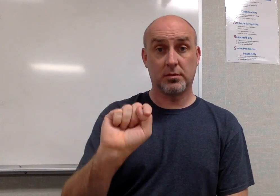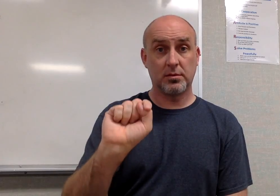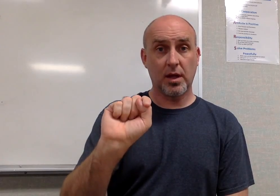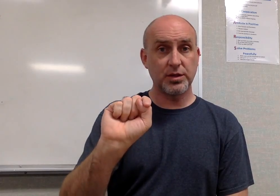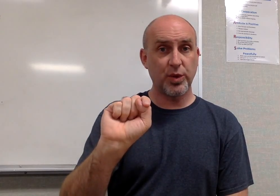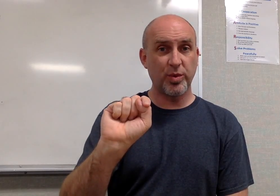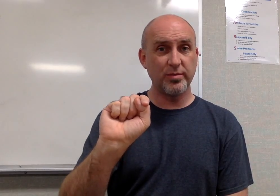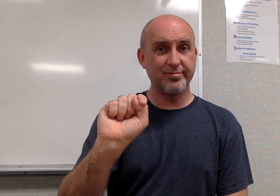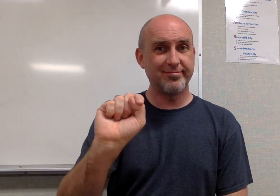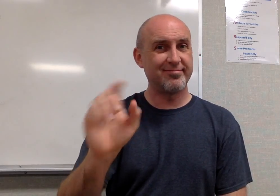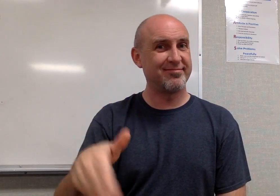October.